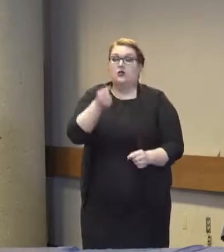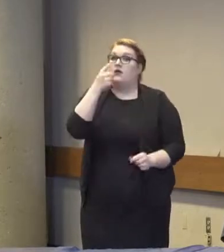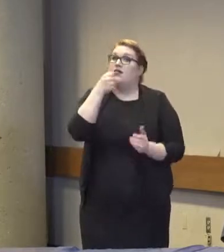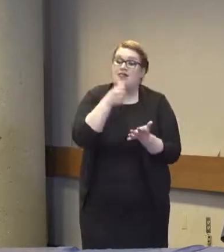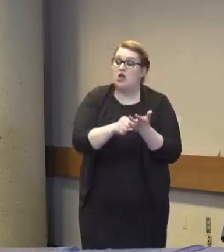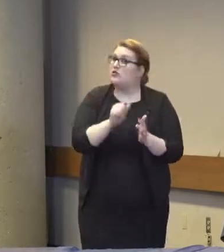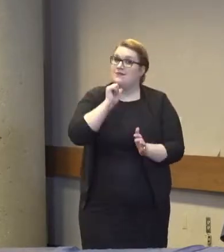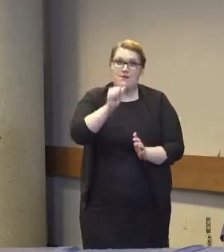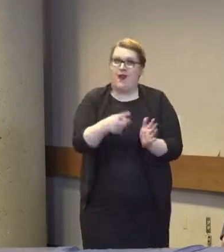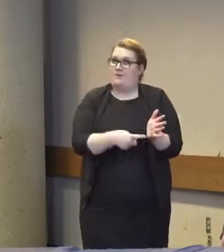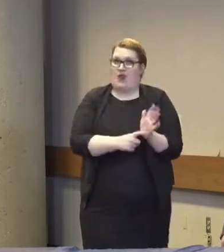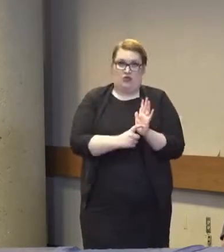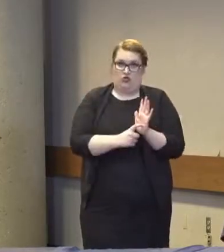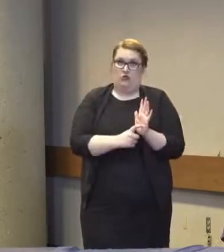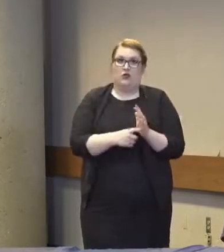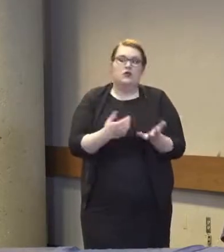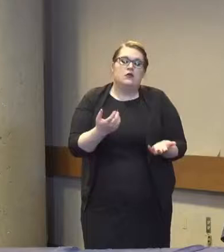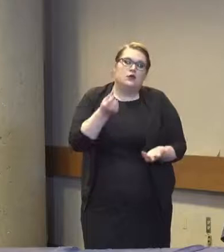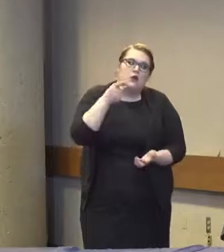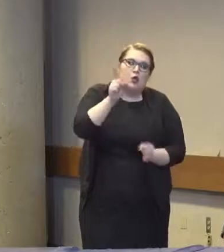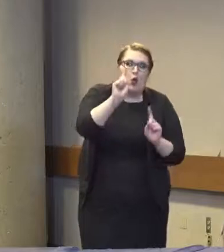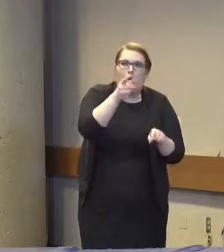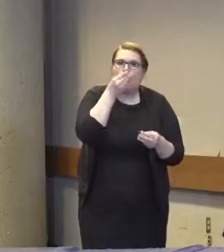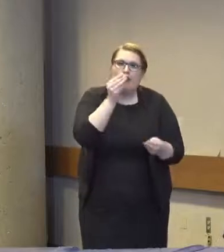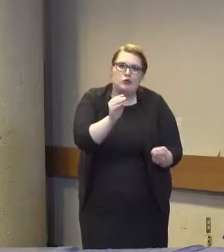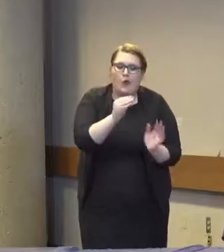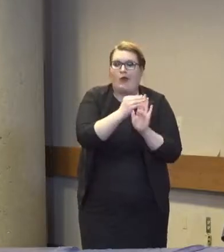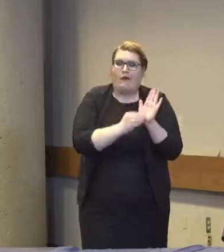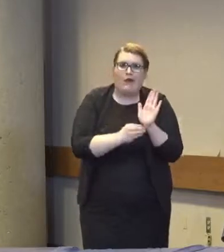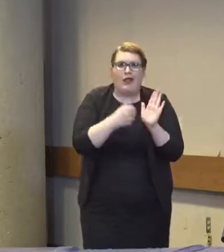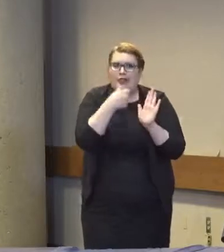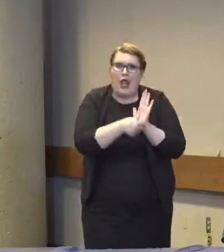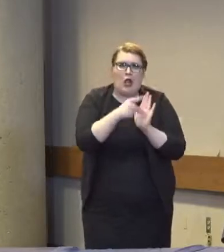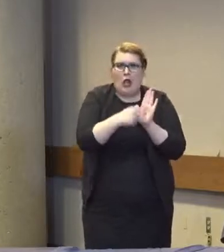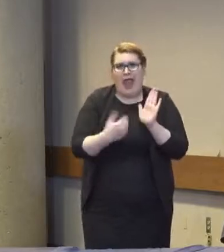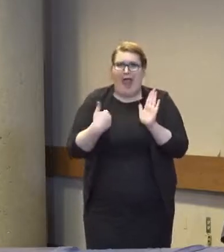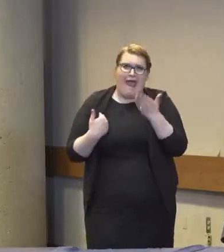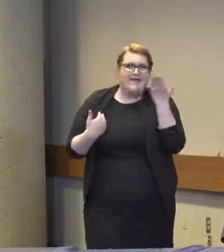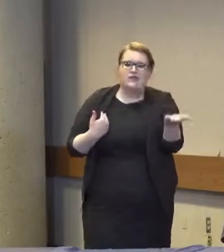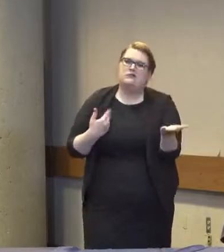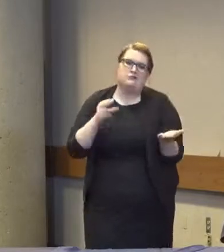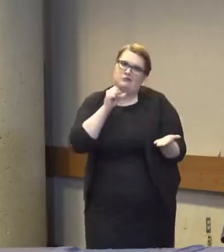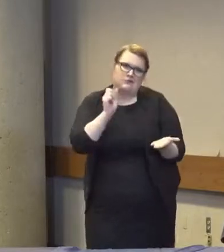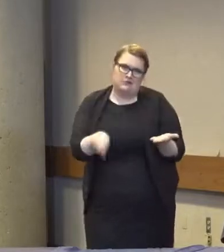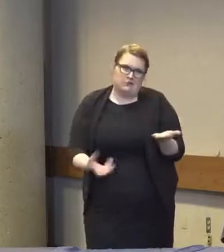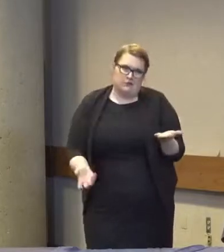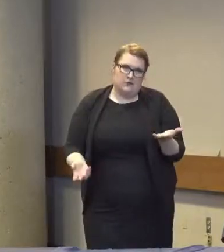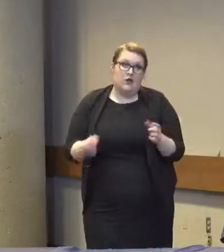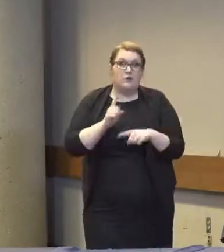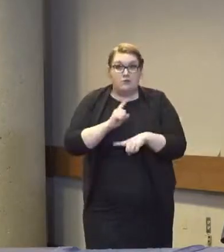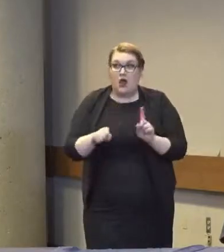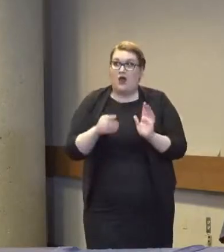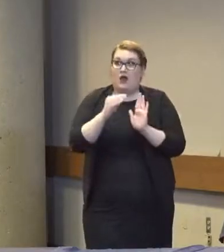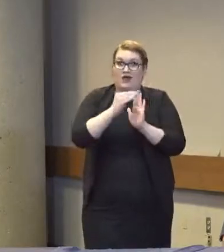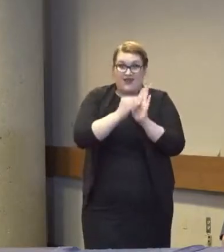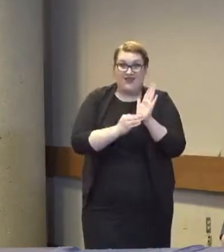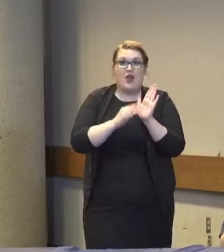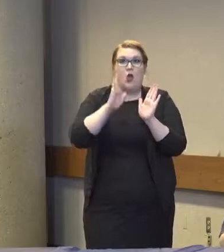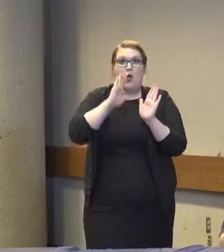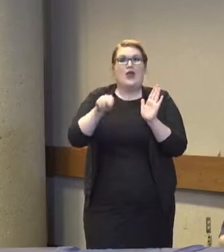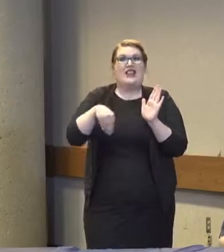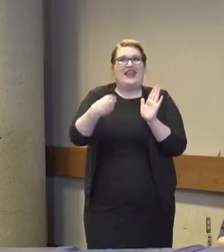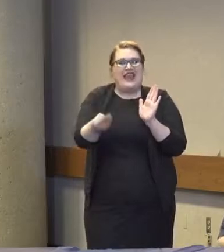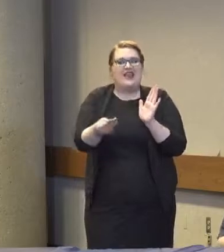mandatory. Obviously, if you're going to the grocery store, you're not going to have a letter like that. But it's really meant to give some added assurance to